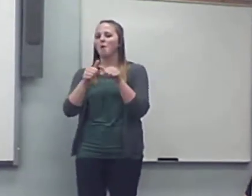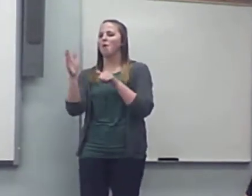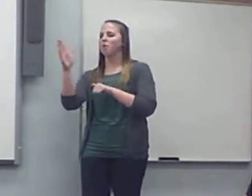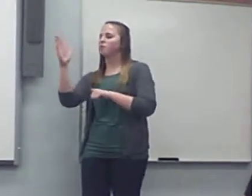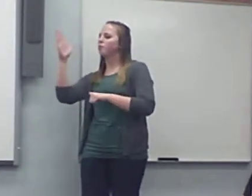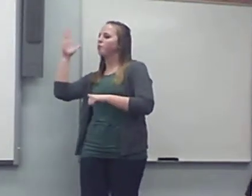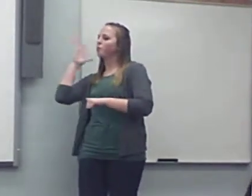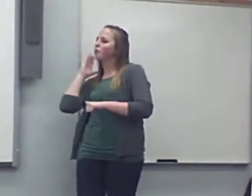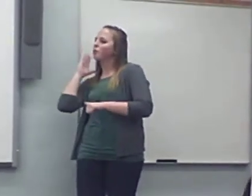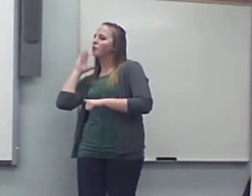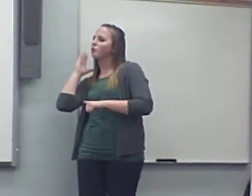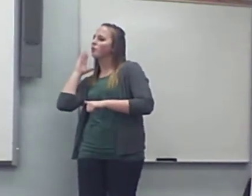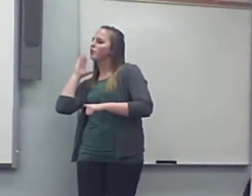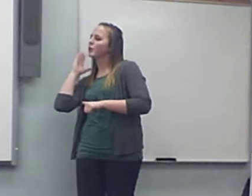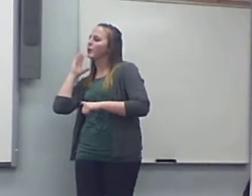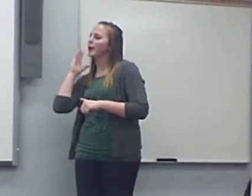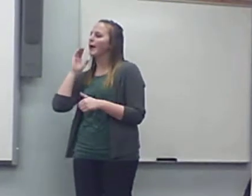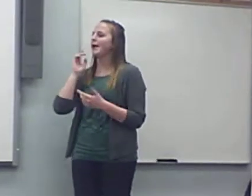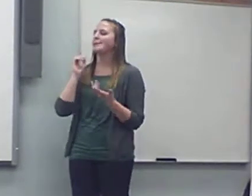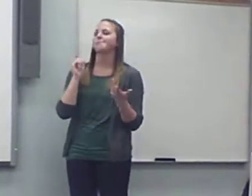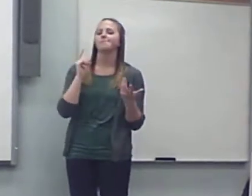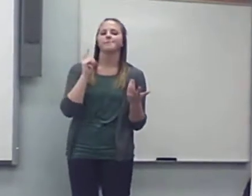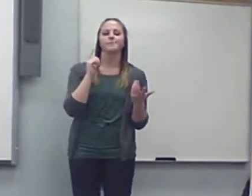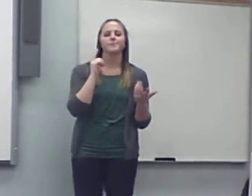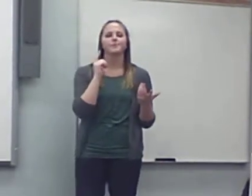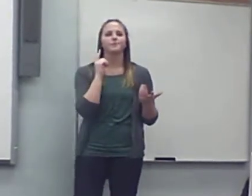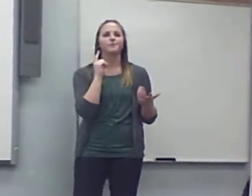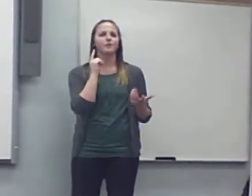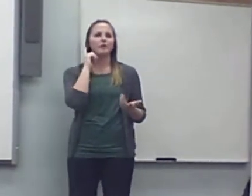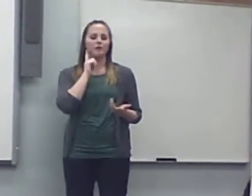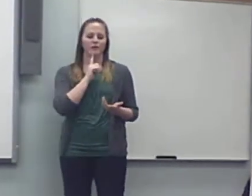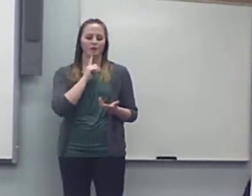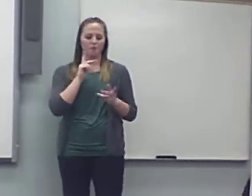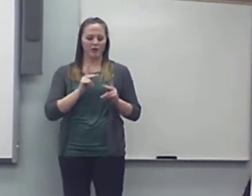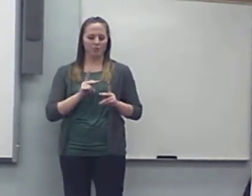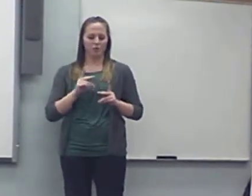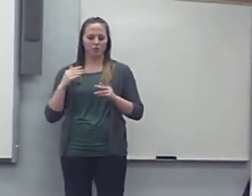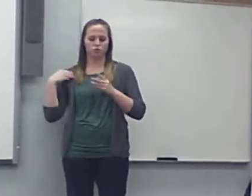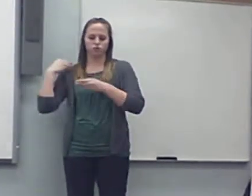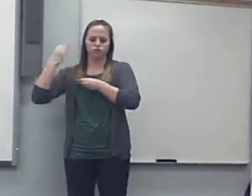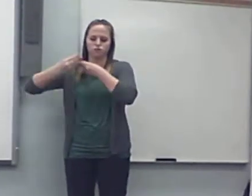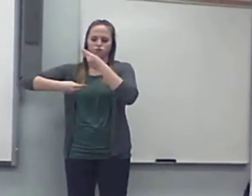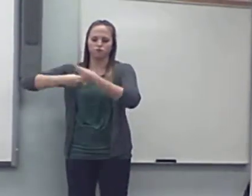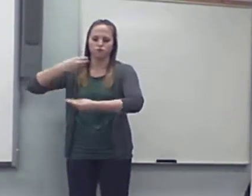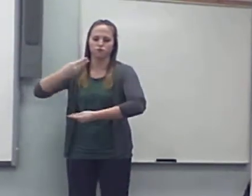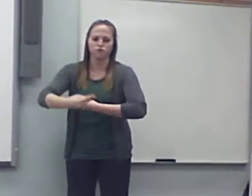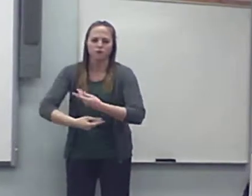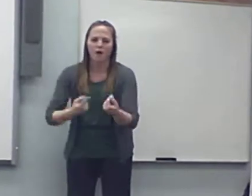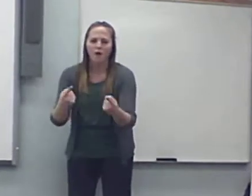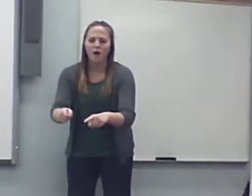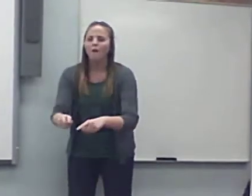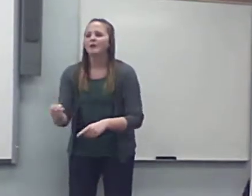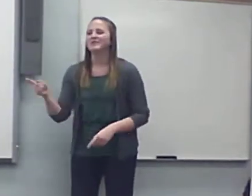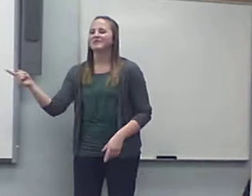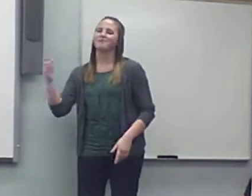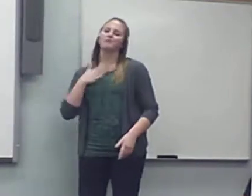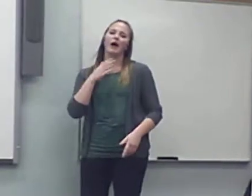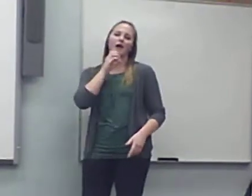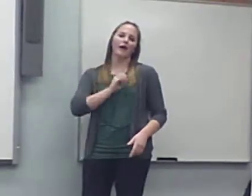deaf individuals have come throughout their lives, you know, more of them my generation. We have, of course, you know, some of the younger generation, like